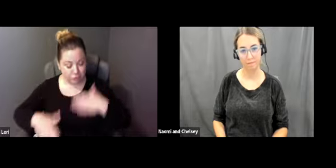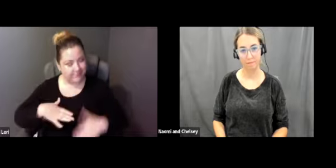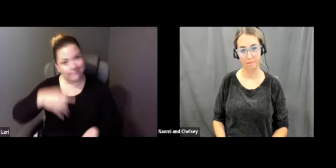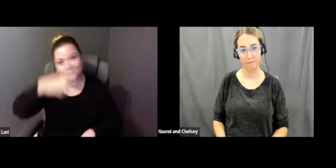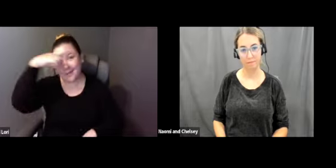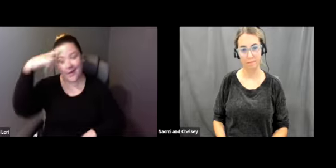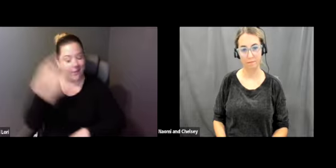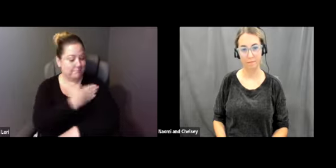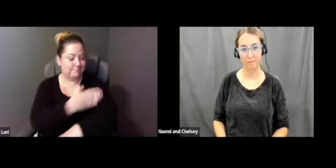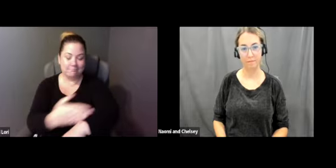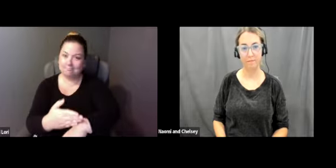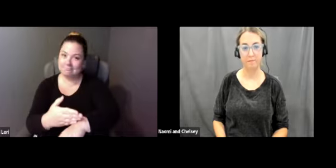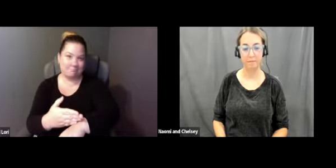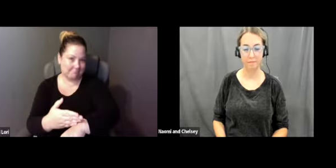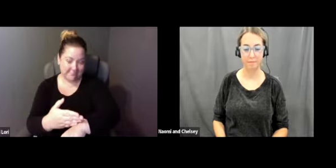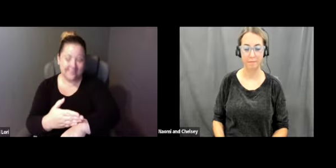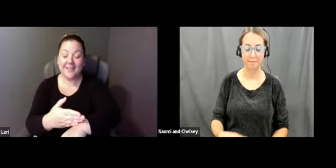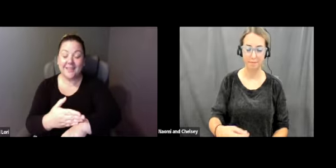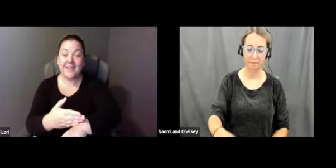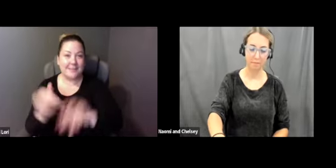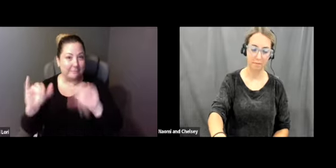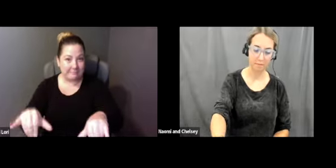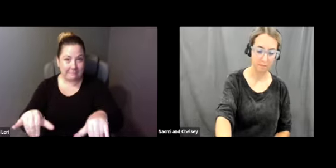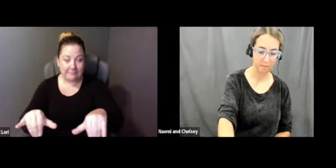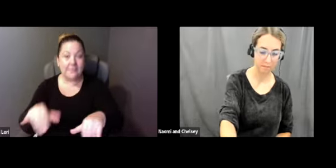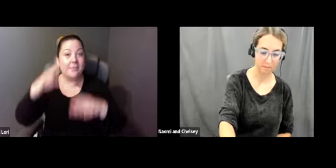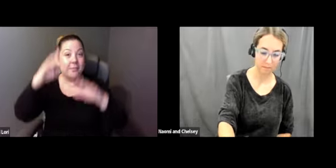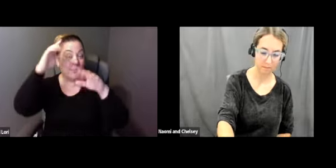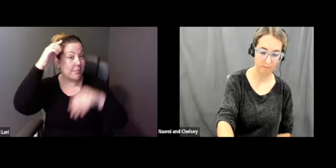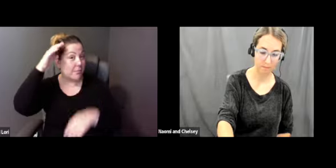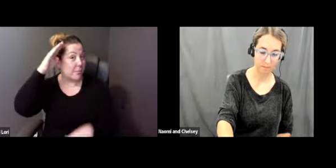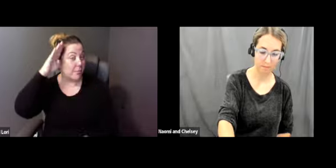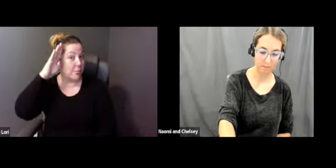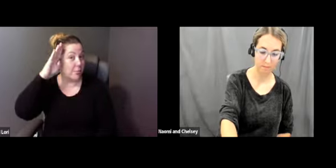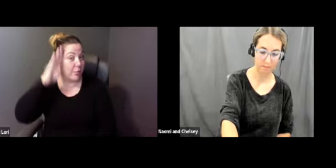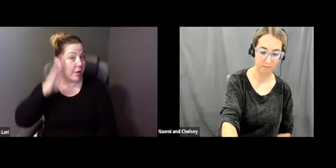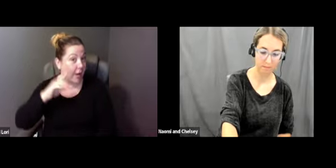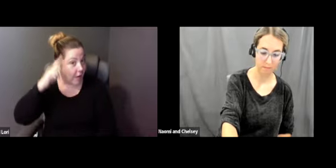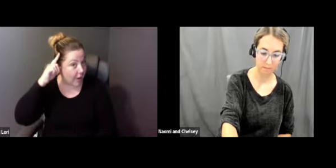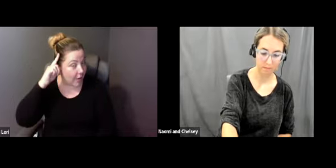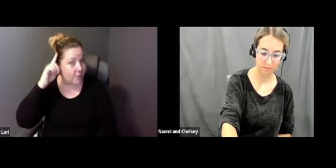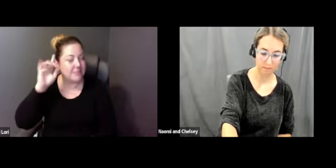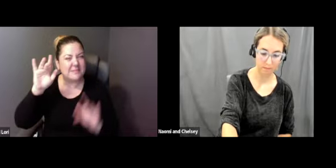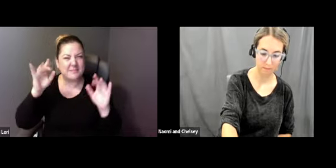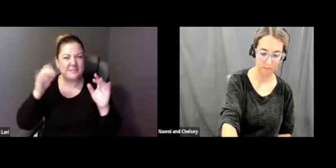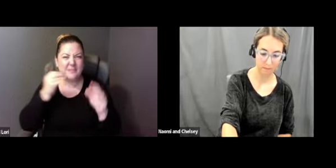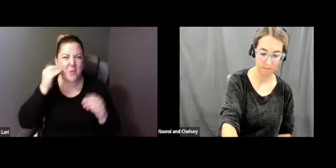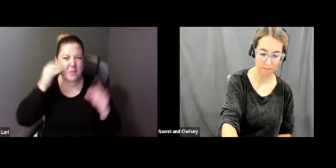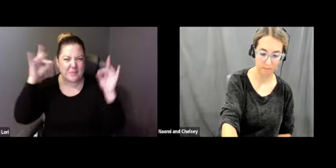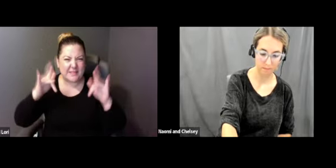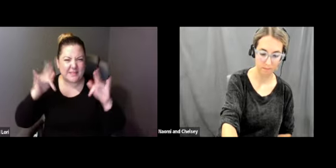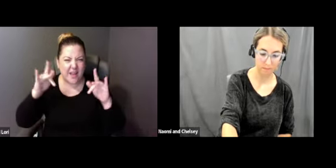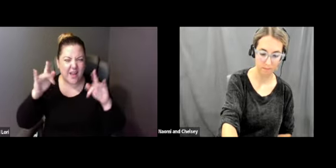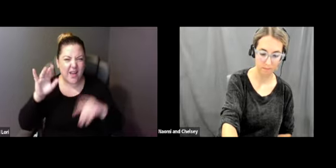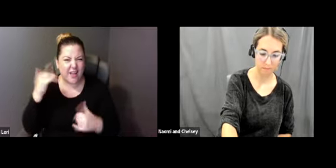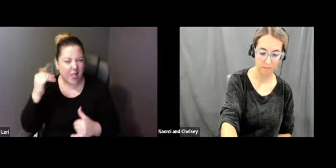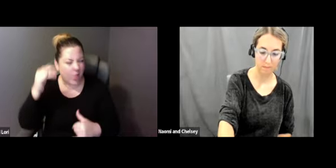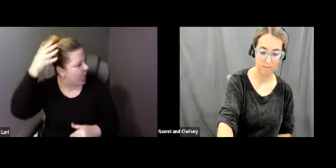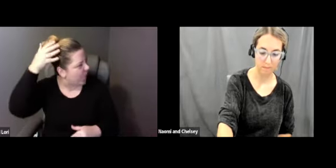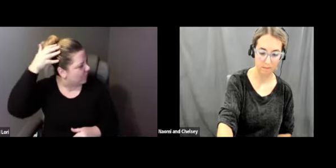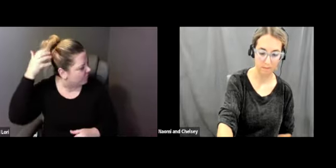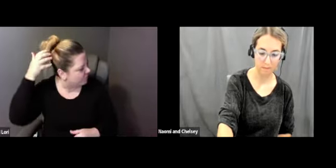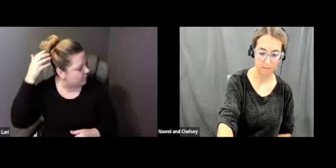which is long sleeves. I have brown hair with blonde home dye job growing out.